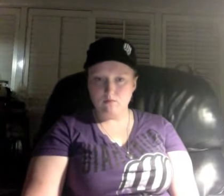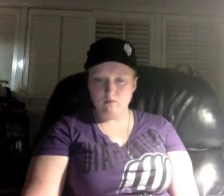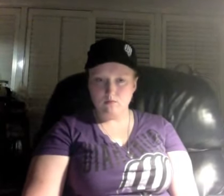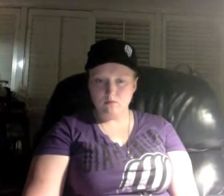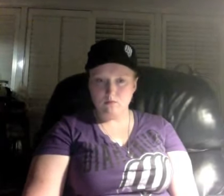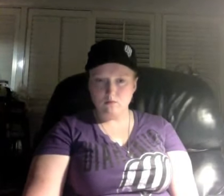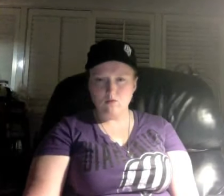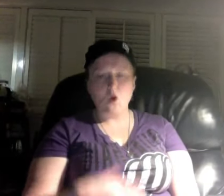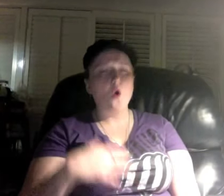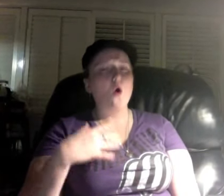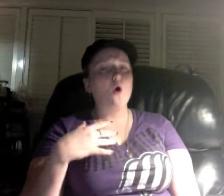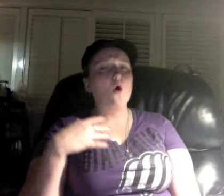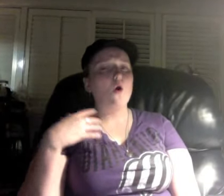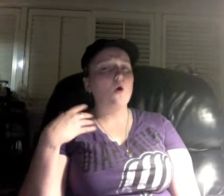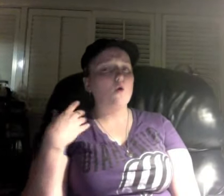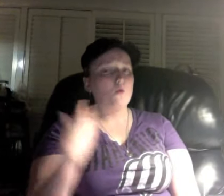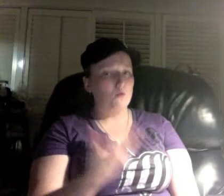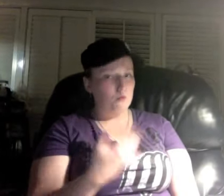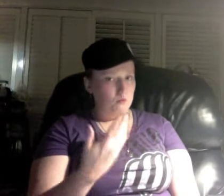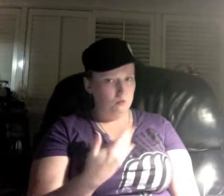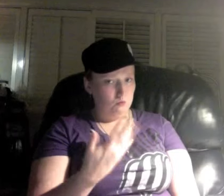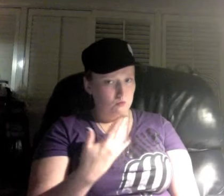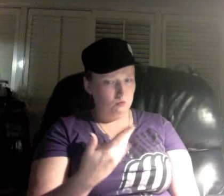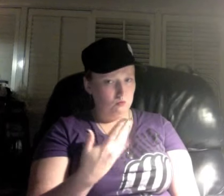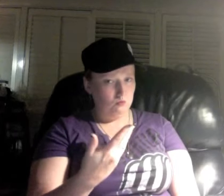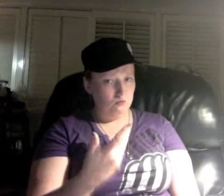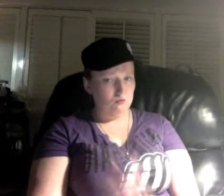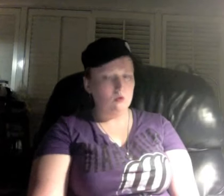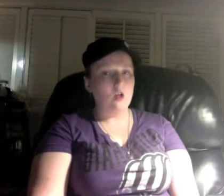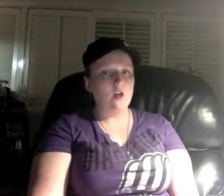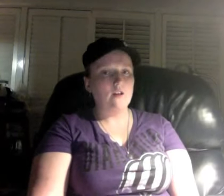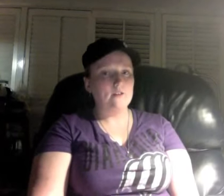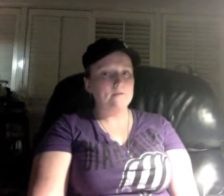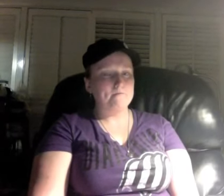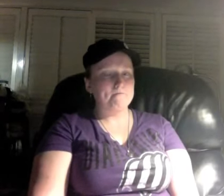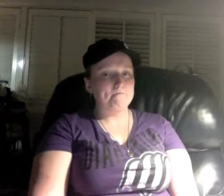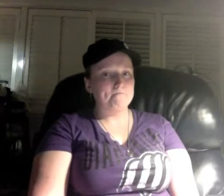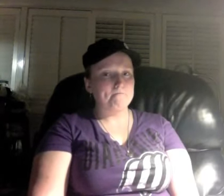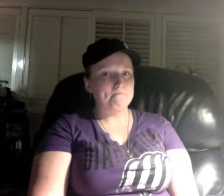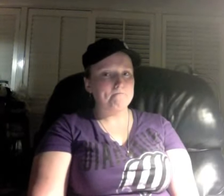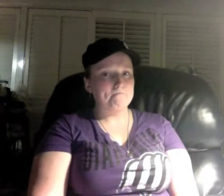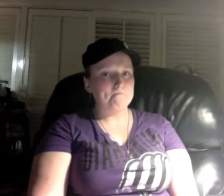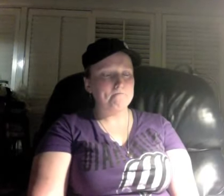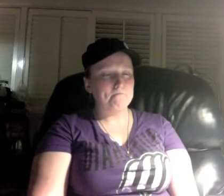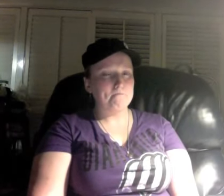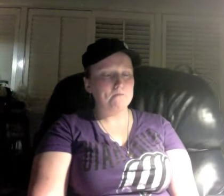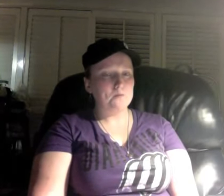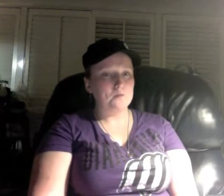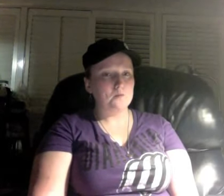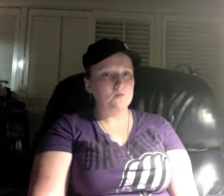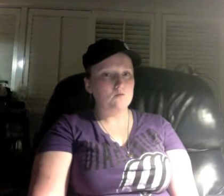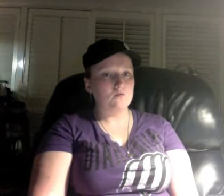Actually, I didn't write it on there. I had a volunteer write the word Peter on there, so all the kids had something during the